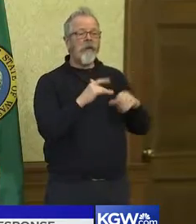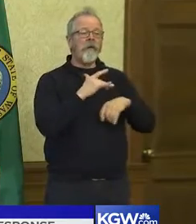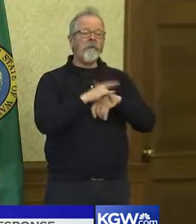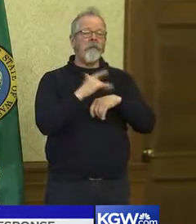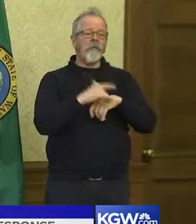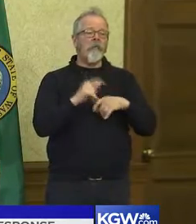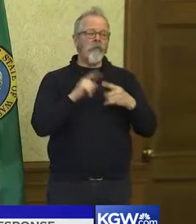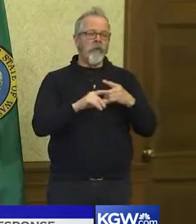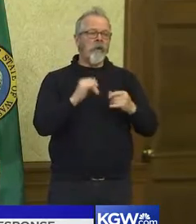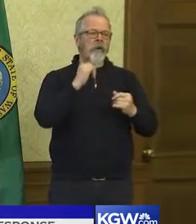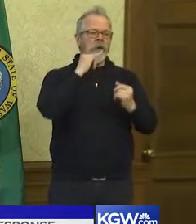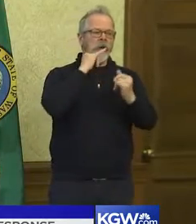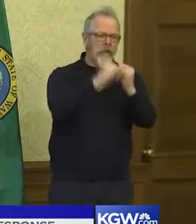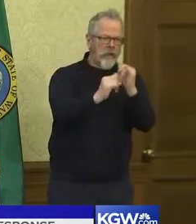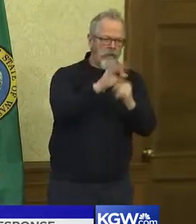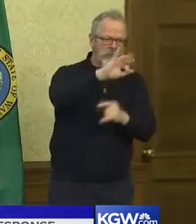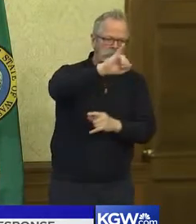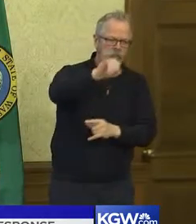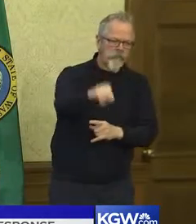Next, we go to Simone with Q13.